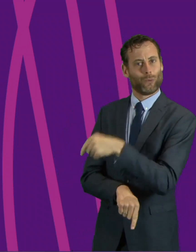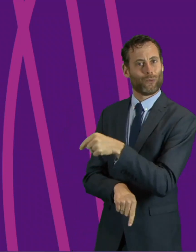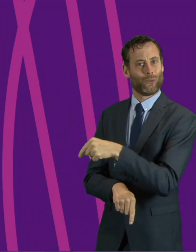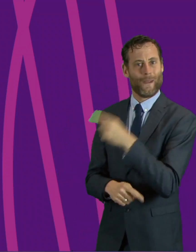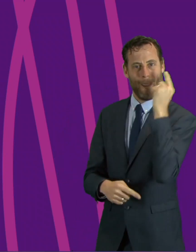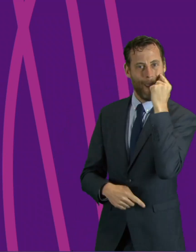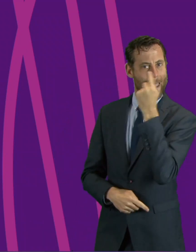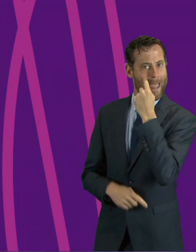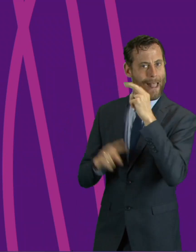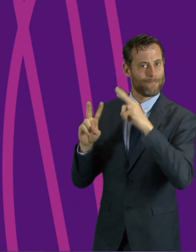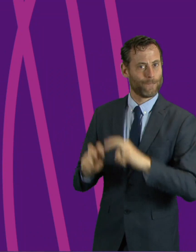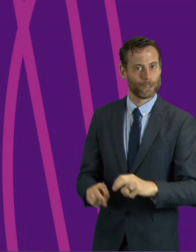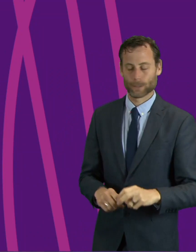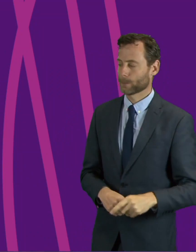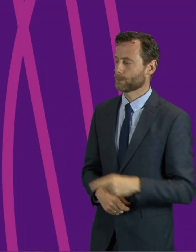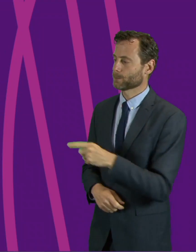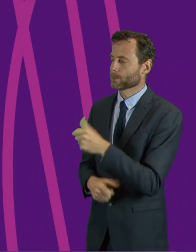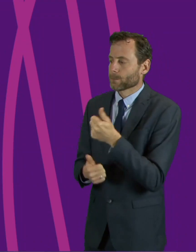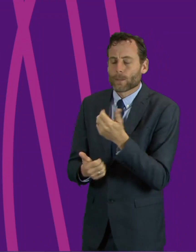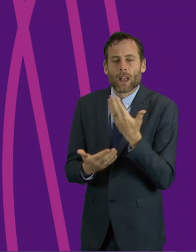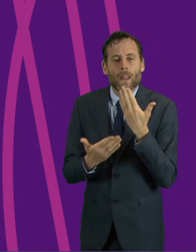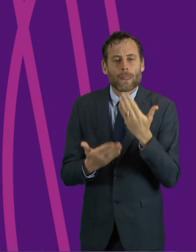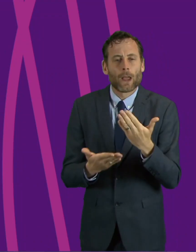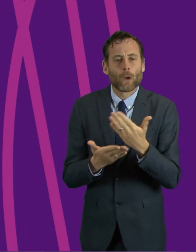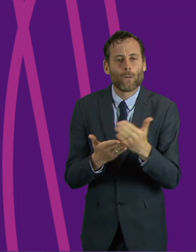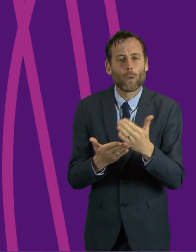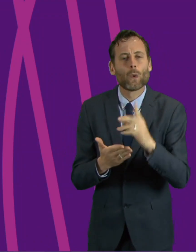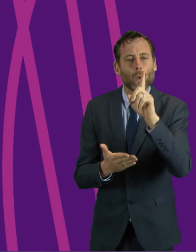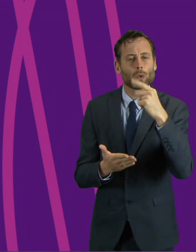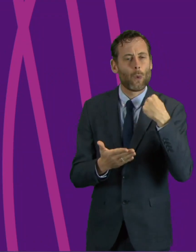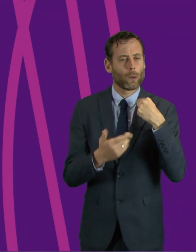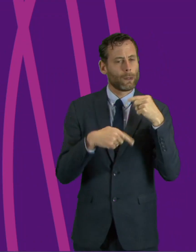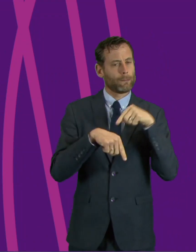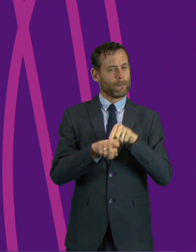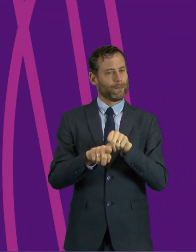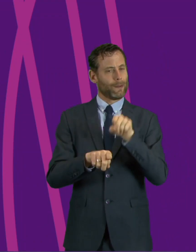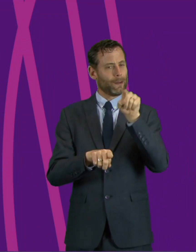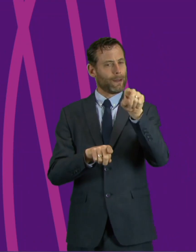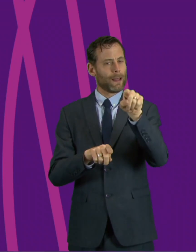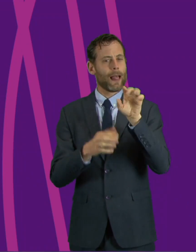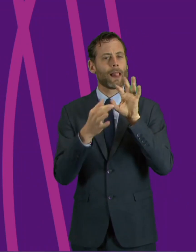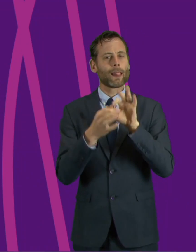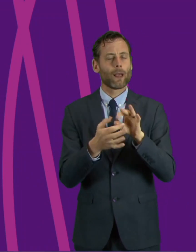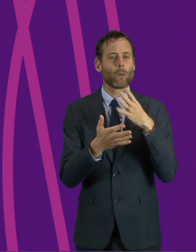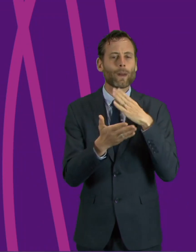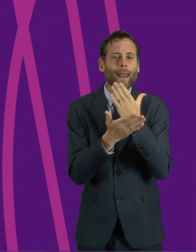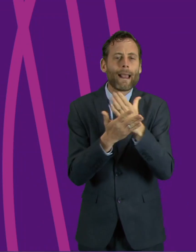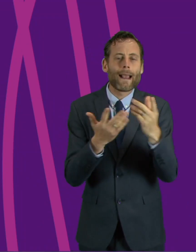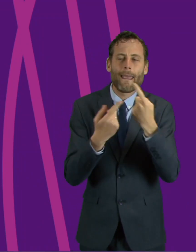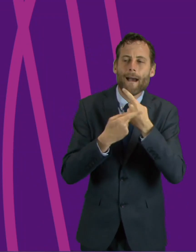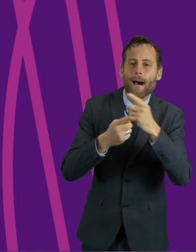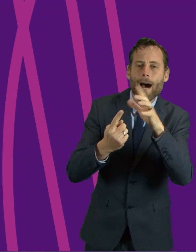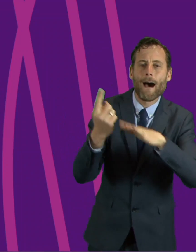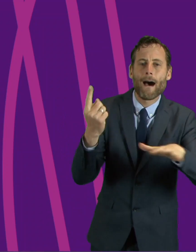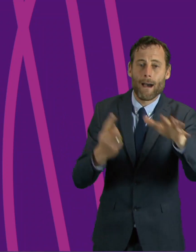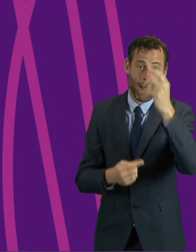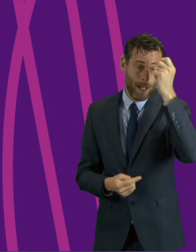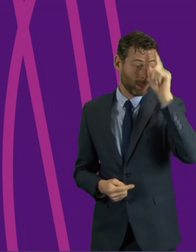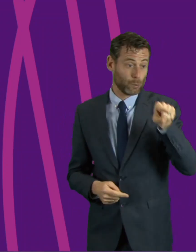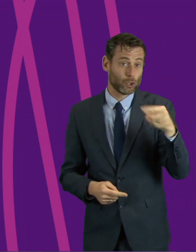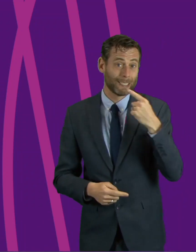Carlow. Can I thank the First Minister for that? And I'll come back to clarity of messaging, but I actually do have a considerable degree of sympathy of the point that